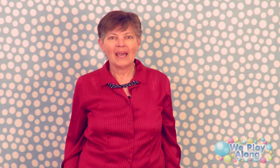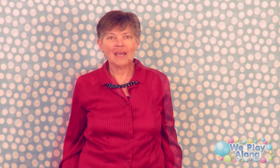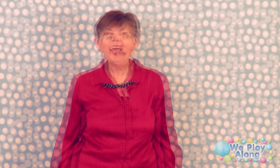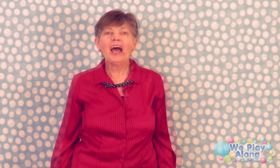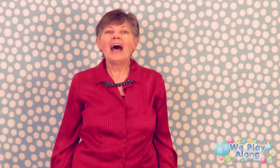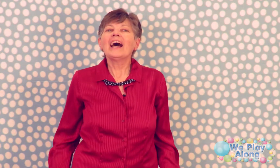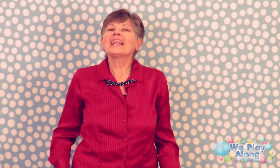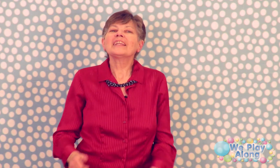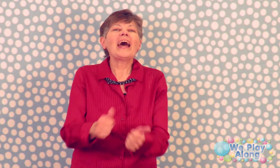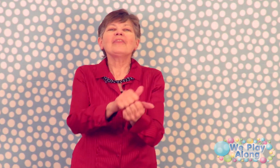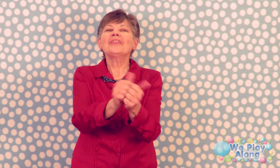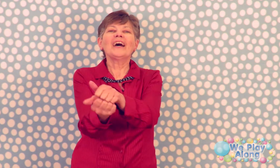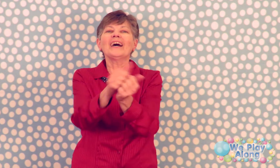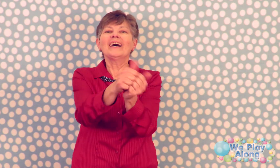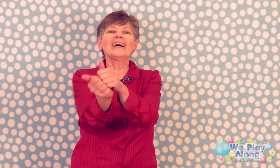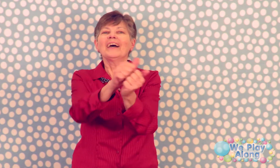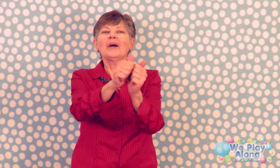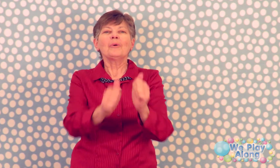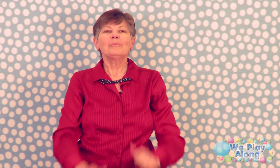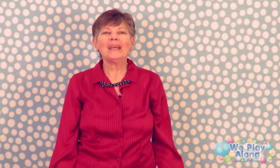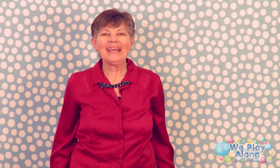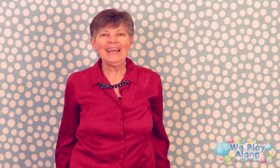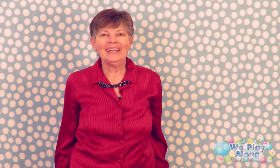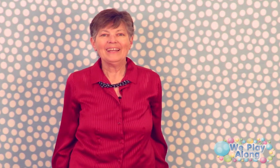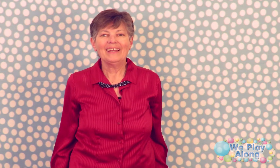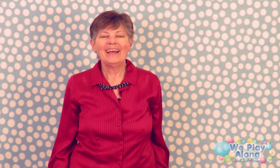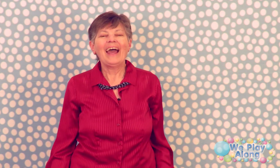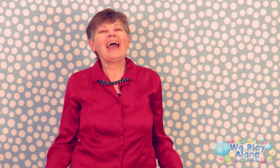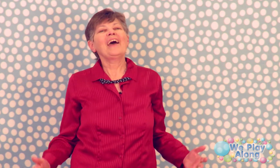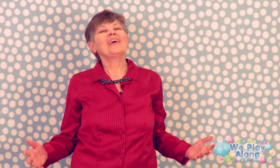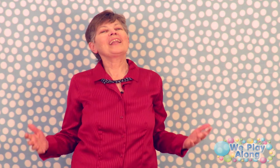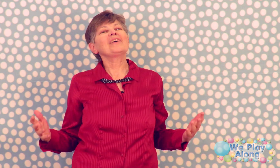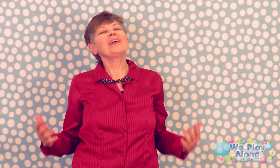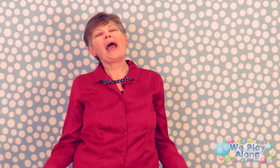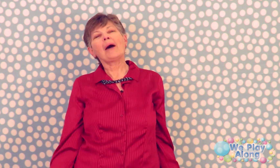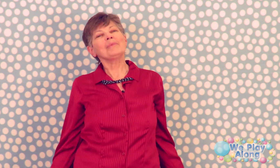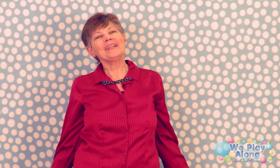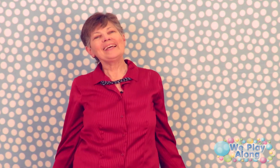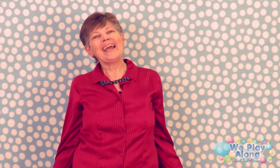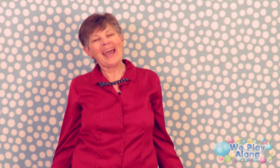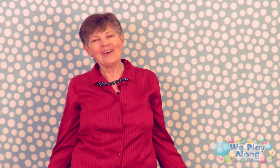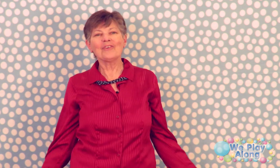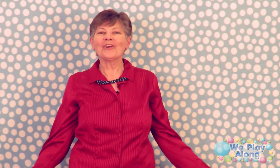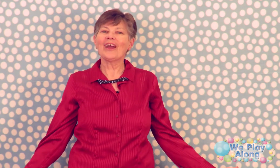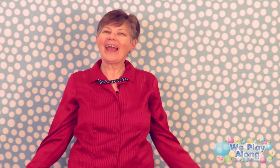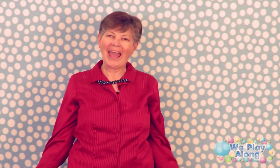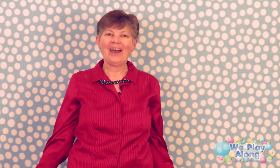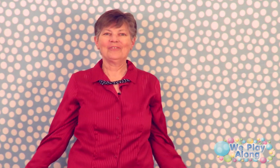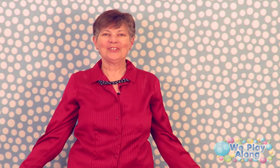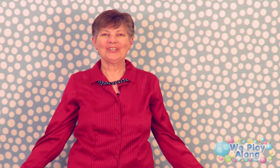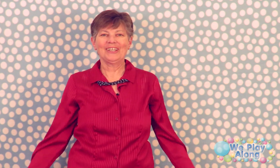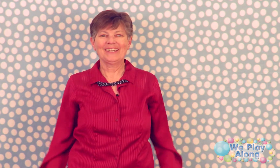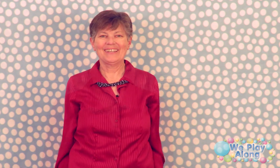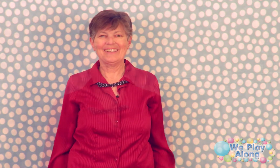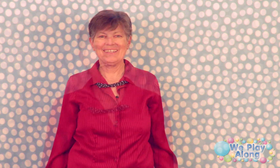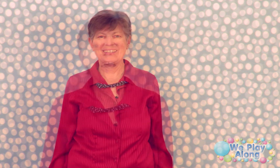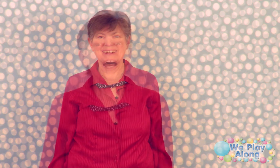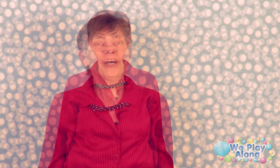Said, "Let begin." And they lived happily ever after.